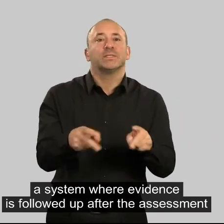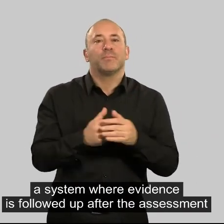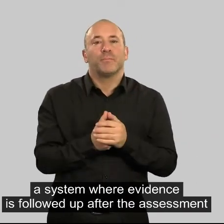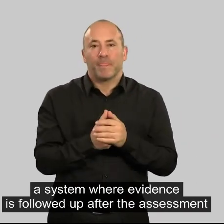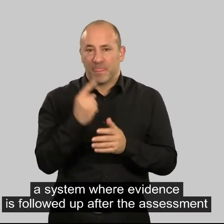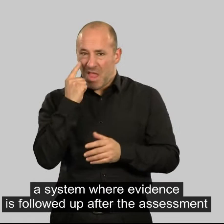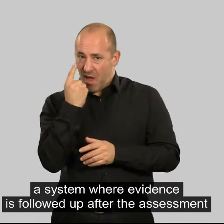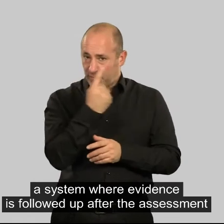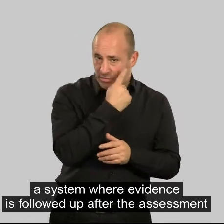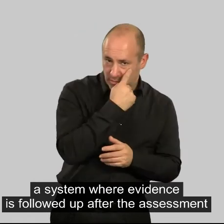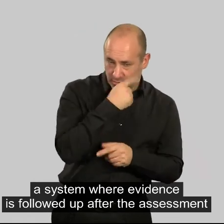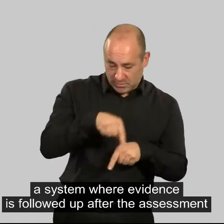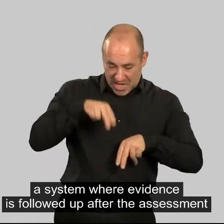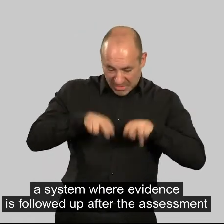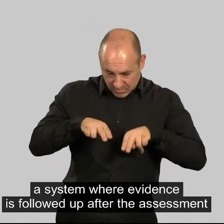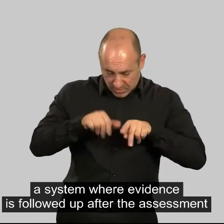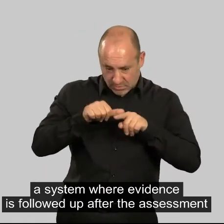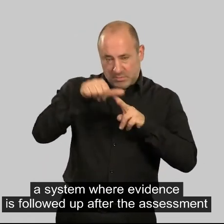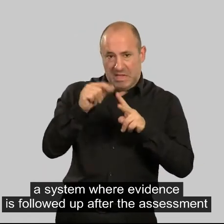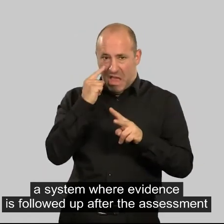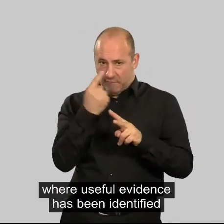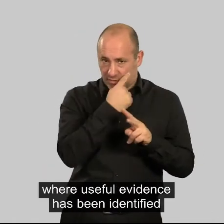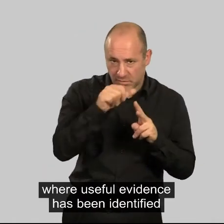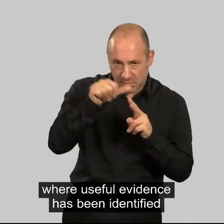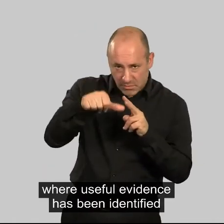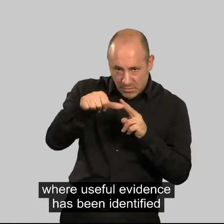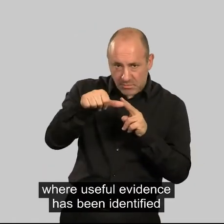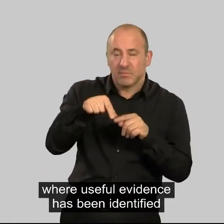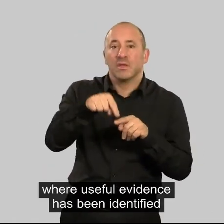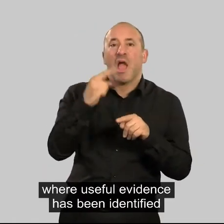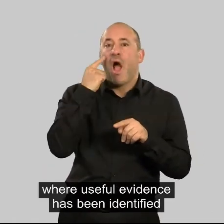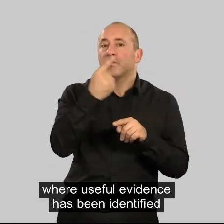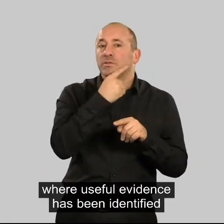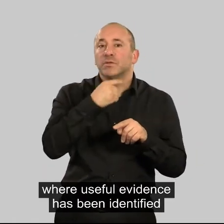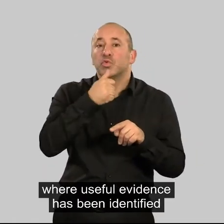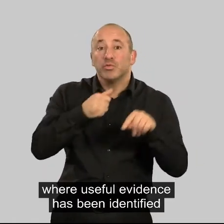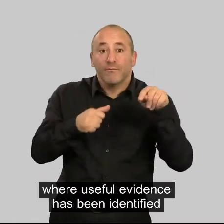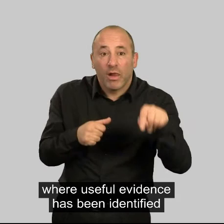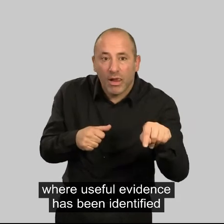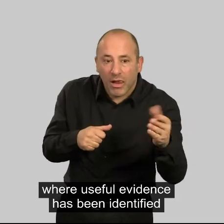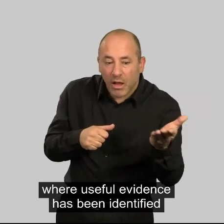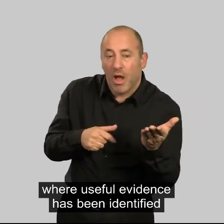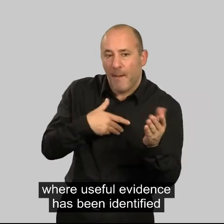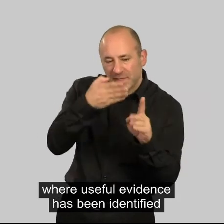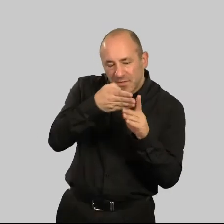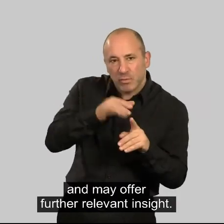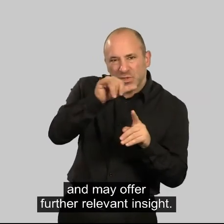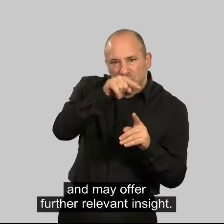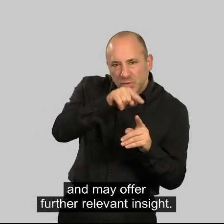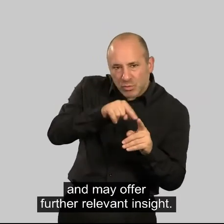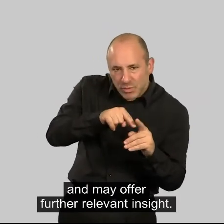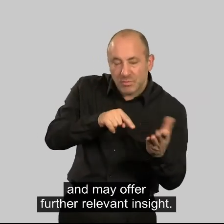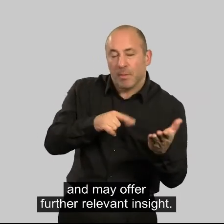followed up after the assessment, where useful evidence has been identified and may offer further